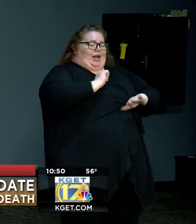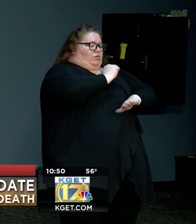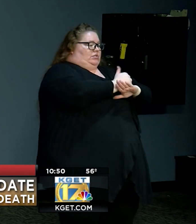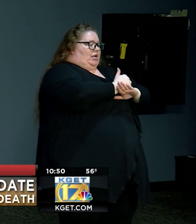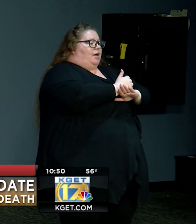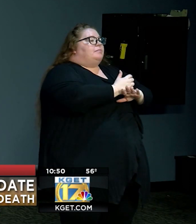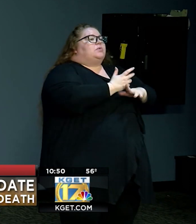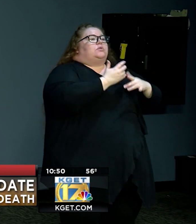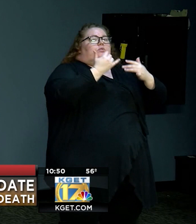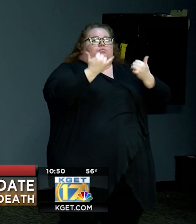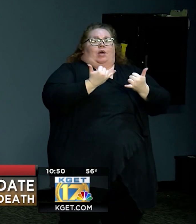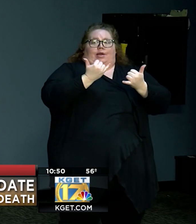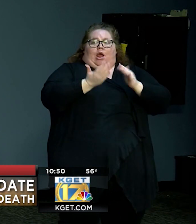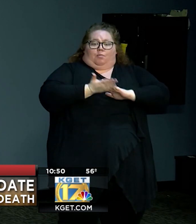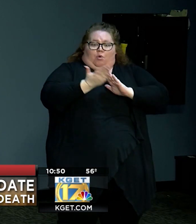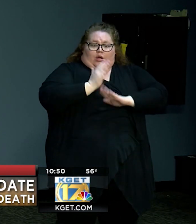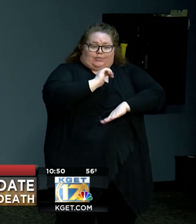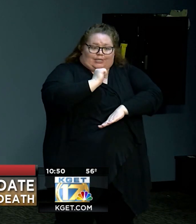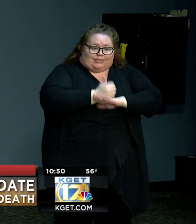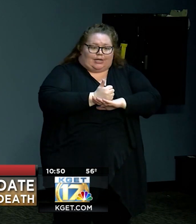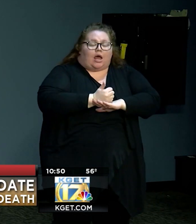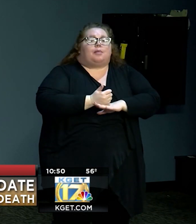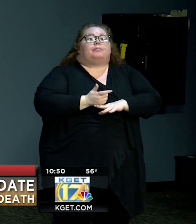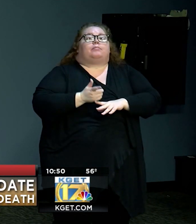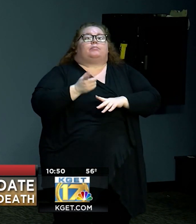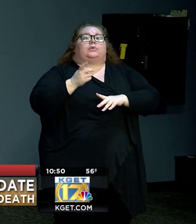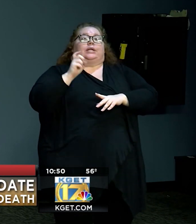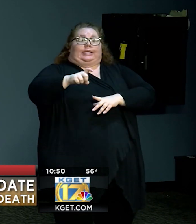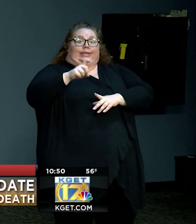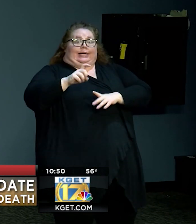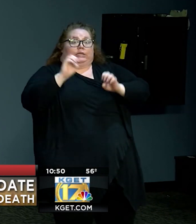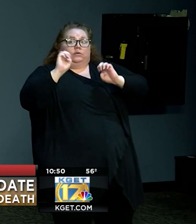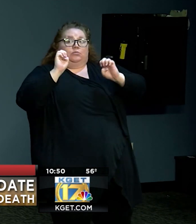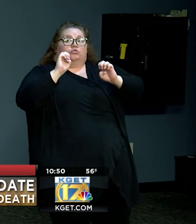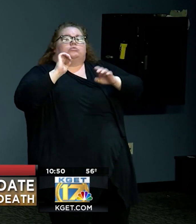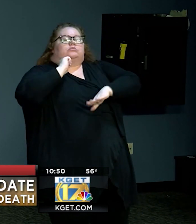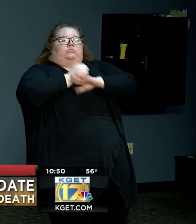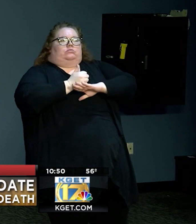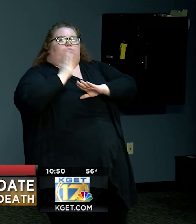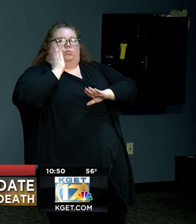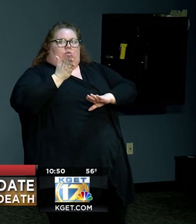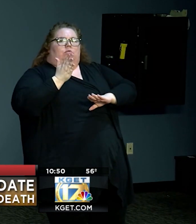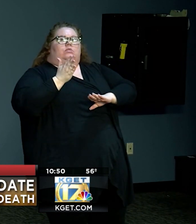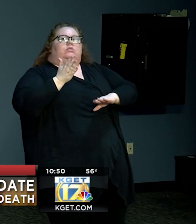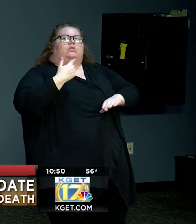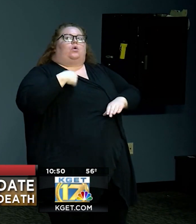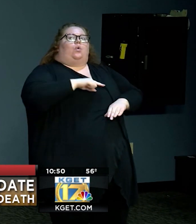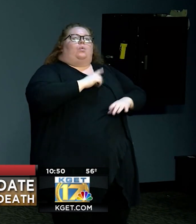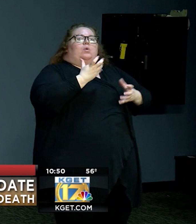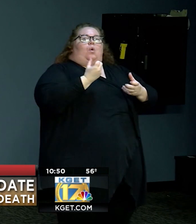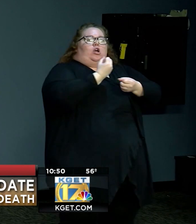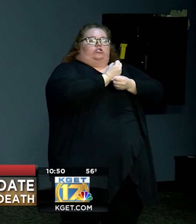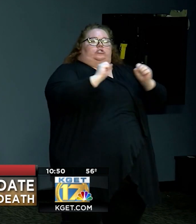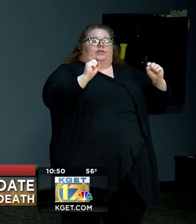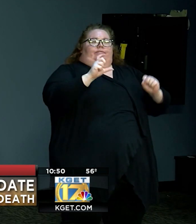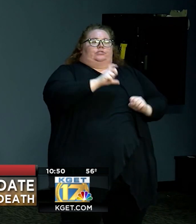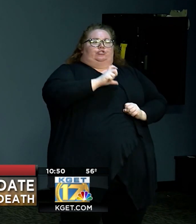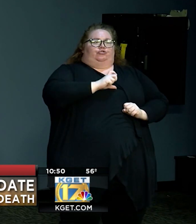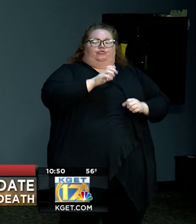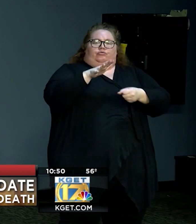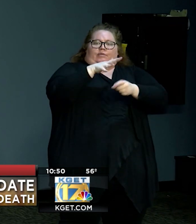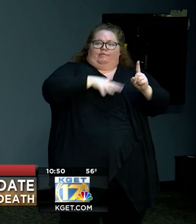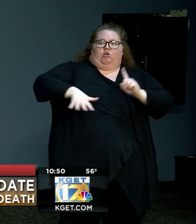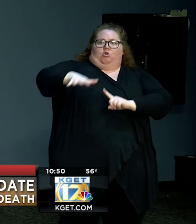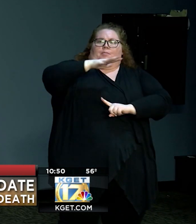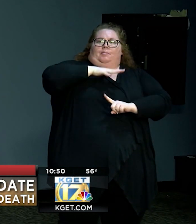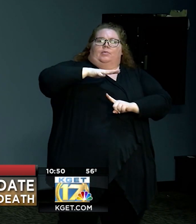identify specific buildings and locations that we could provide a secured environment so that we can provide the best care